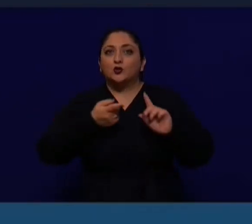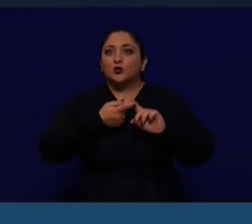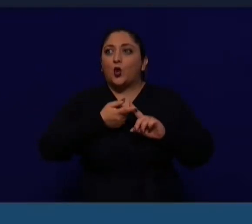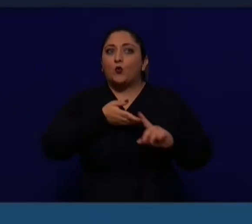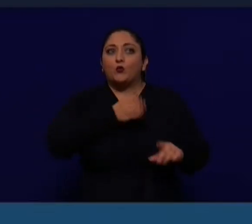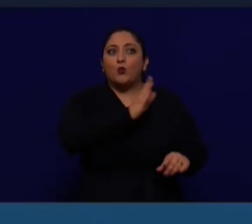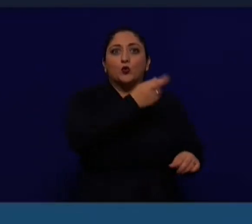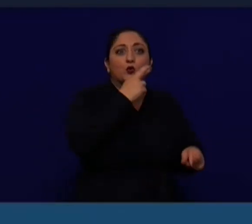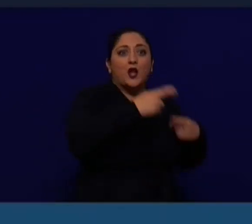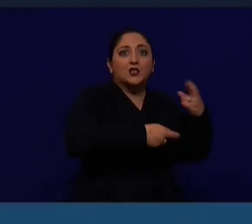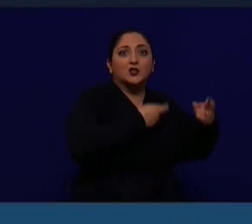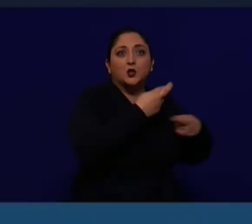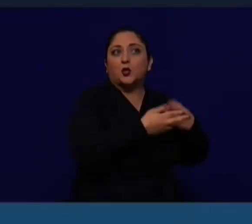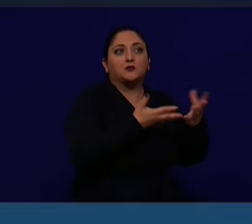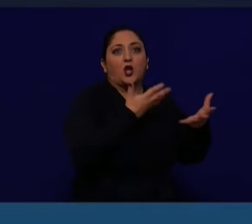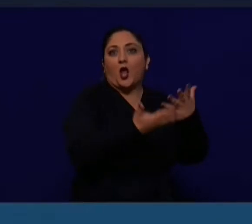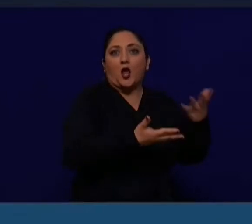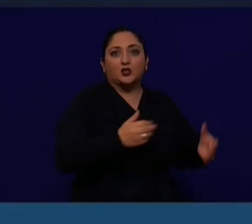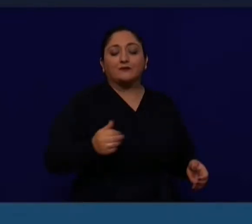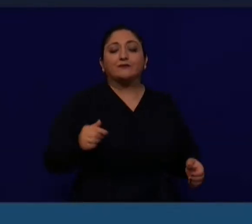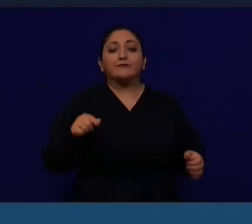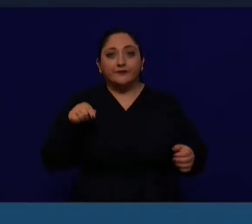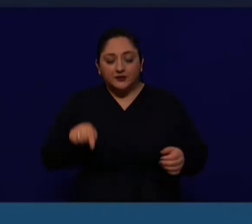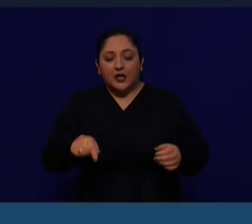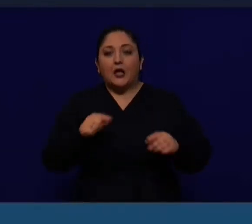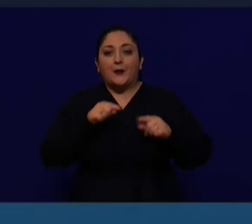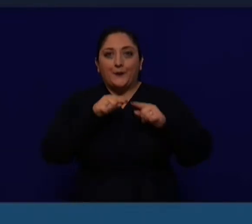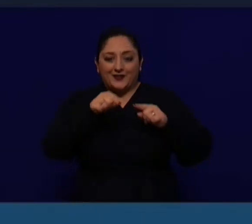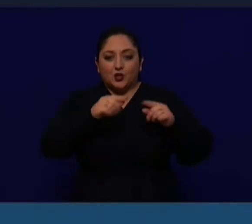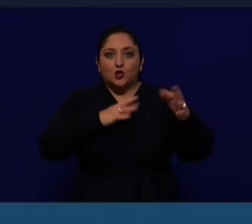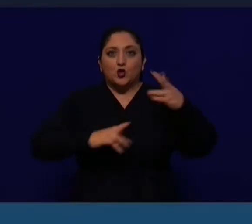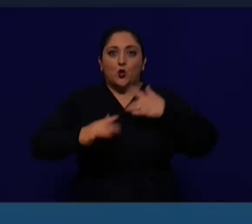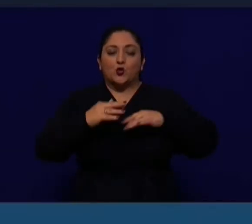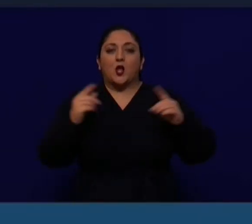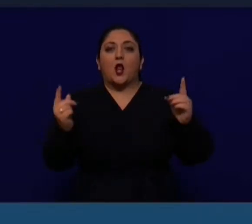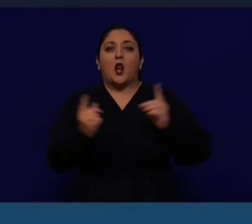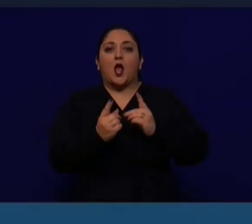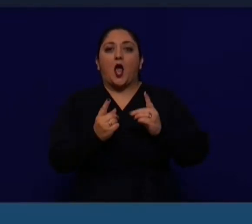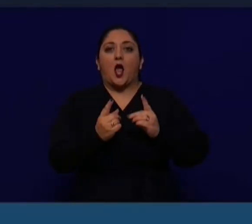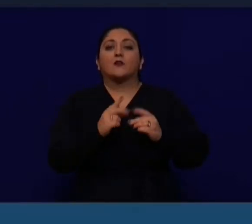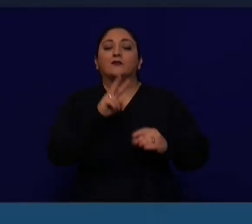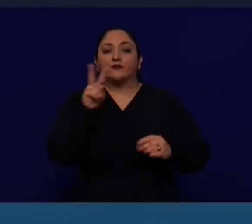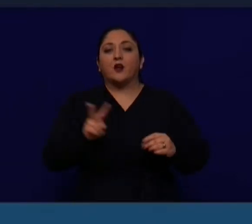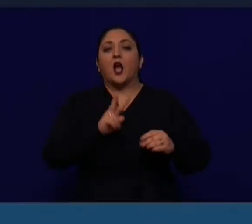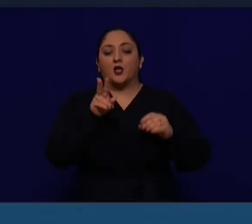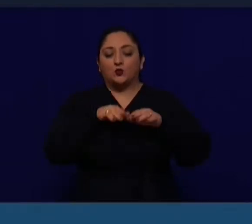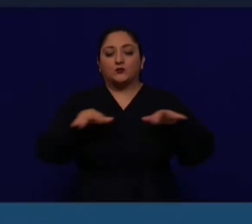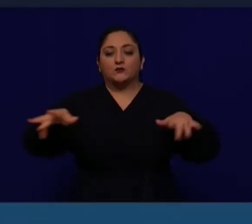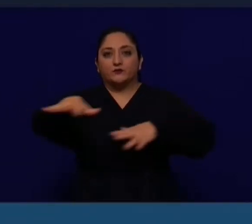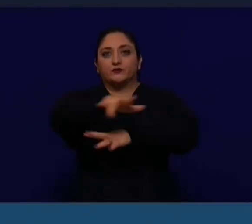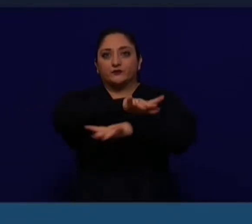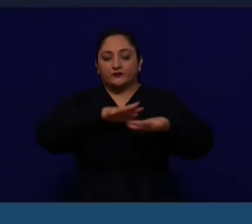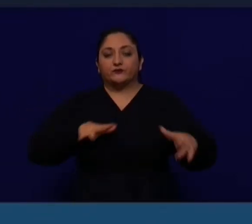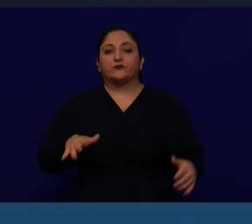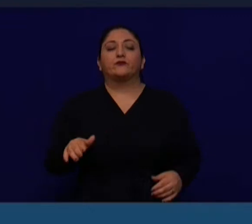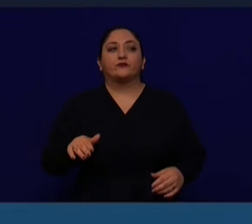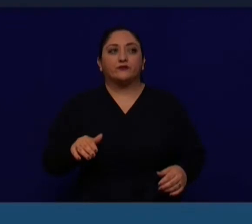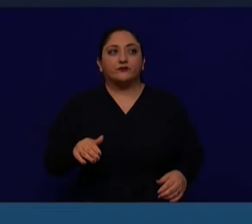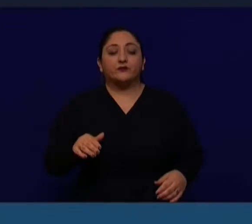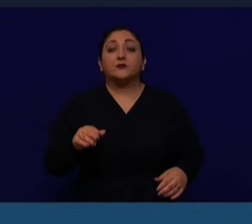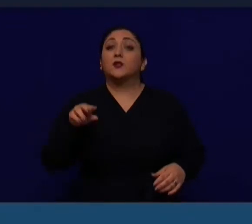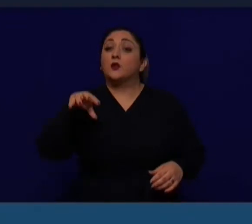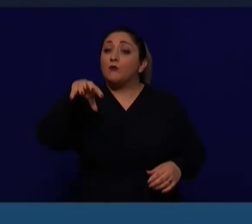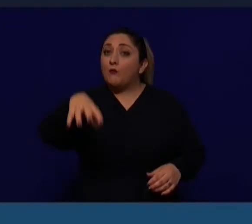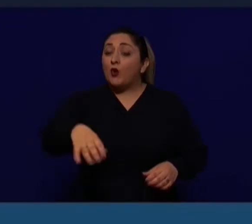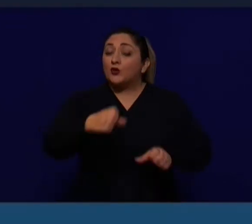marru jieklu f'ċertu stabbilimenti u jkunu qegħdin hemmhekk bejniethom jittrażmettu ma' xulxin ukoll.